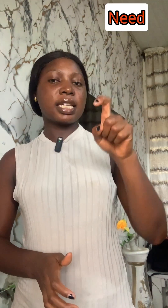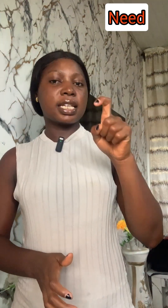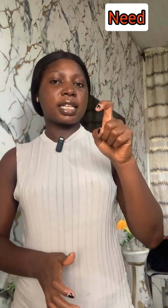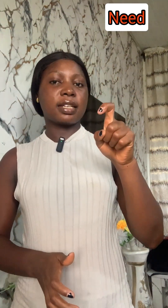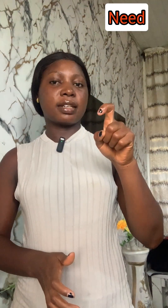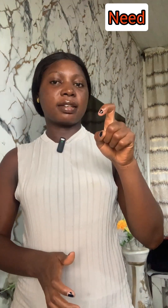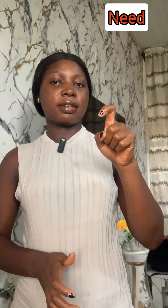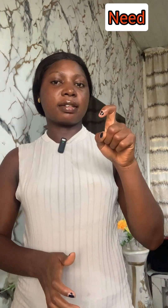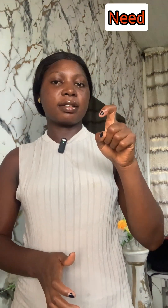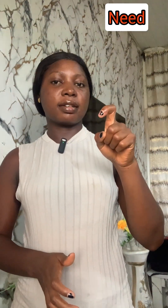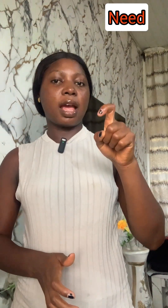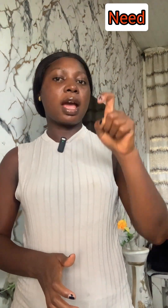Need.